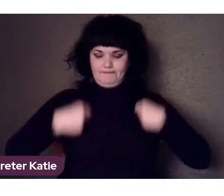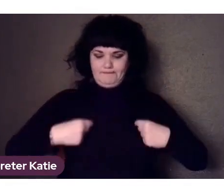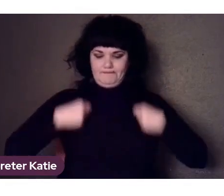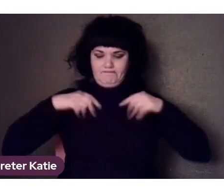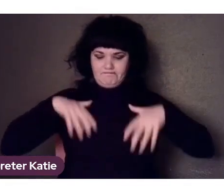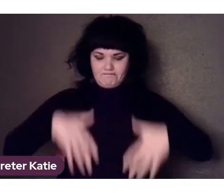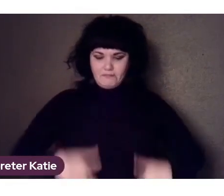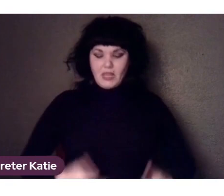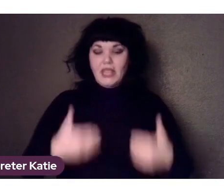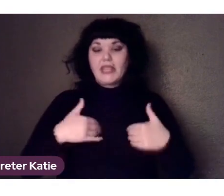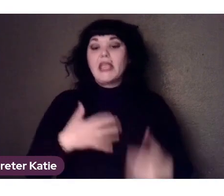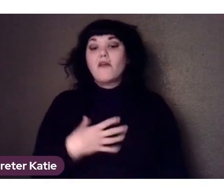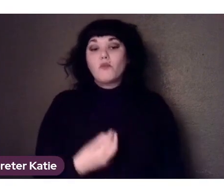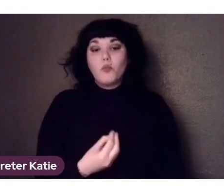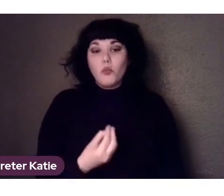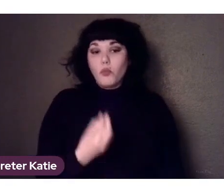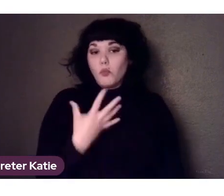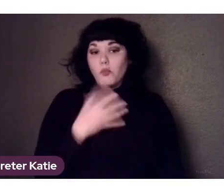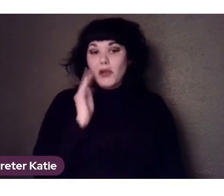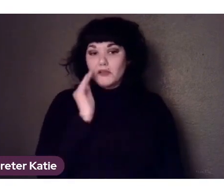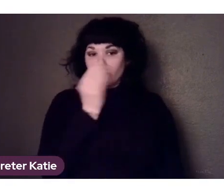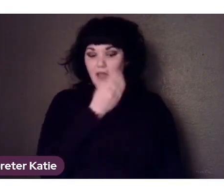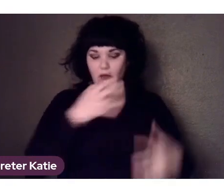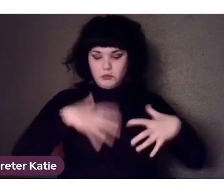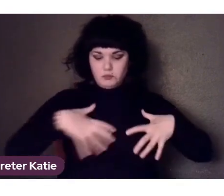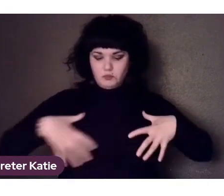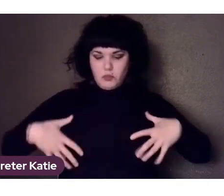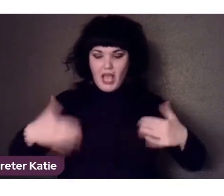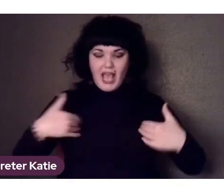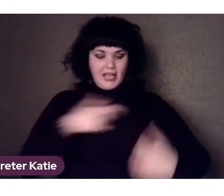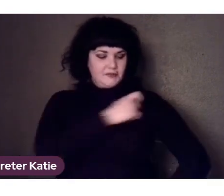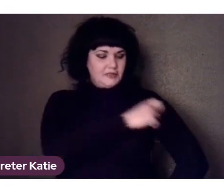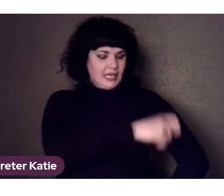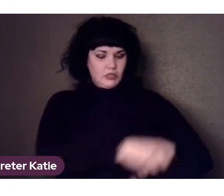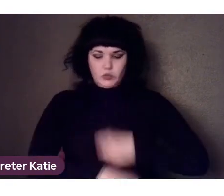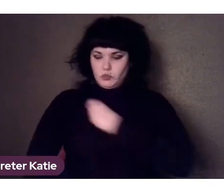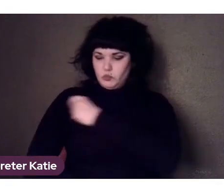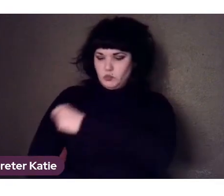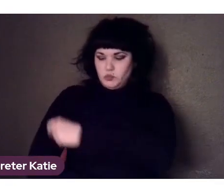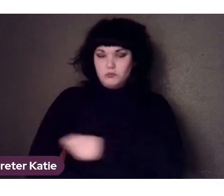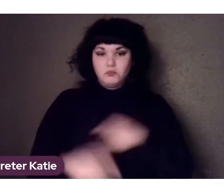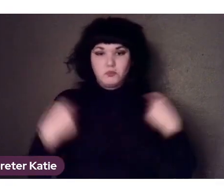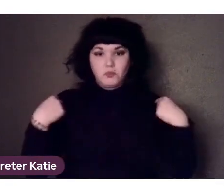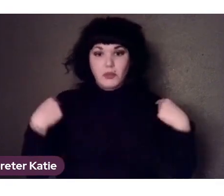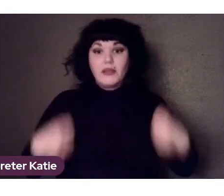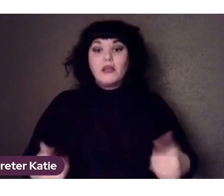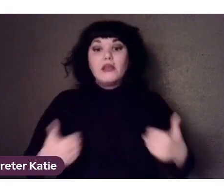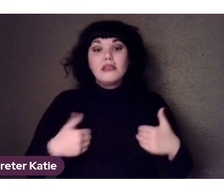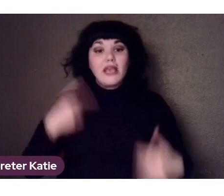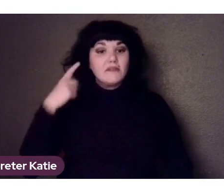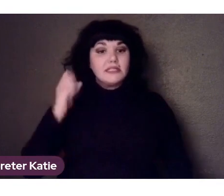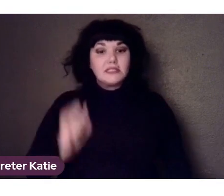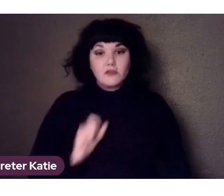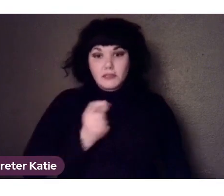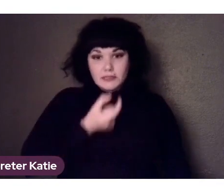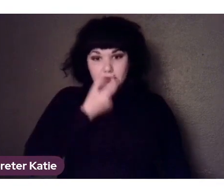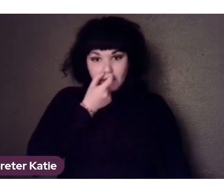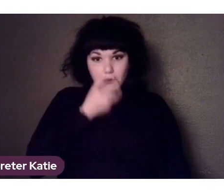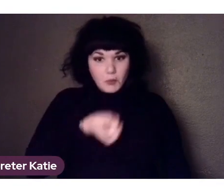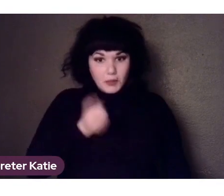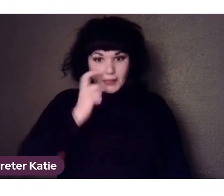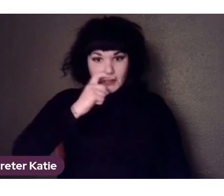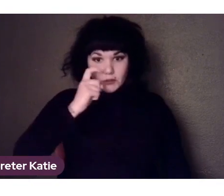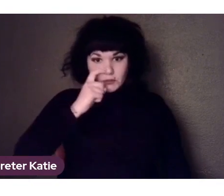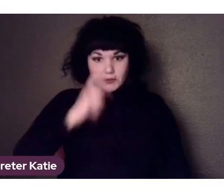white flowers. I have tattoos visible on both shoulders. I'm wearing a silver septum ring and a nose piercing.